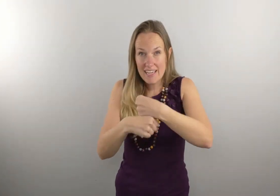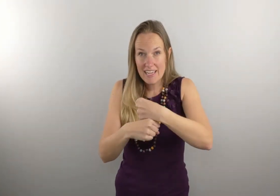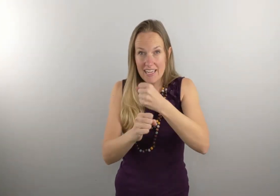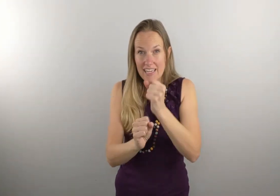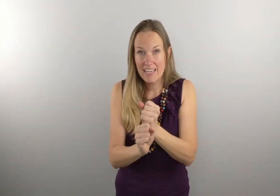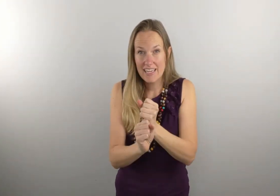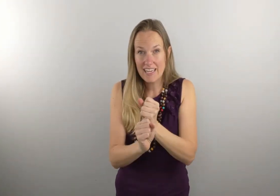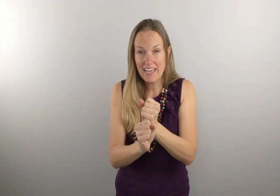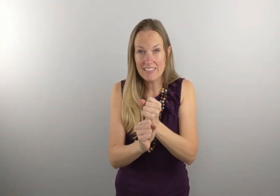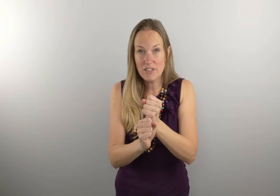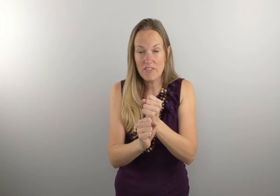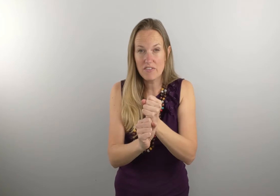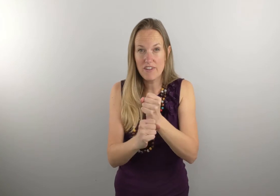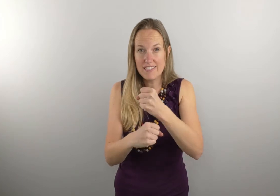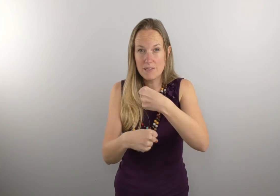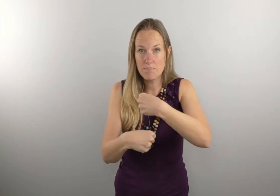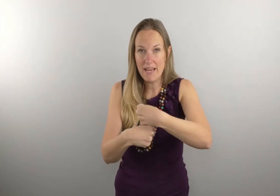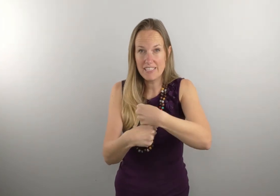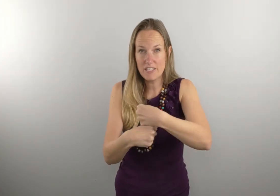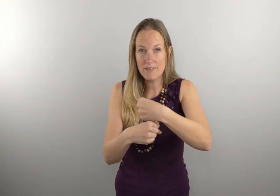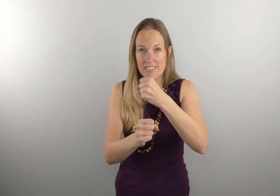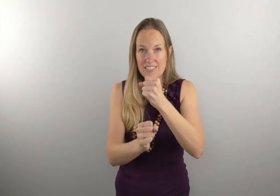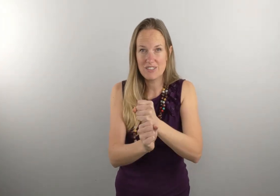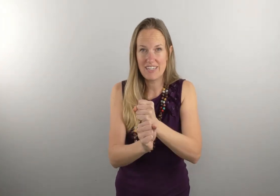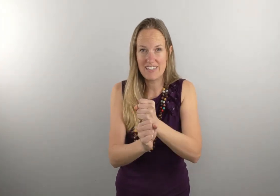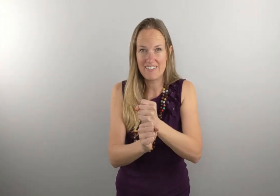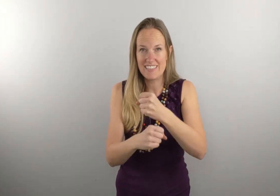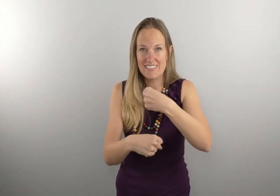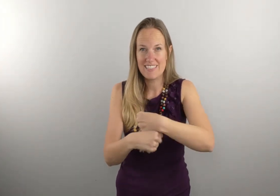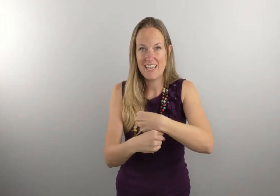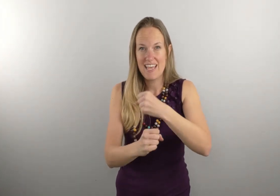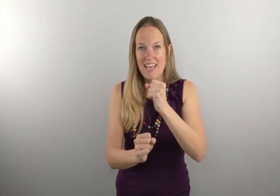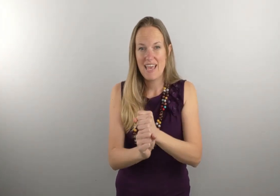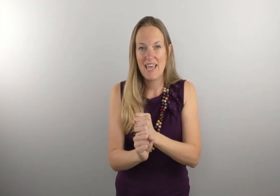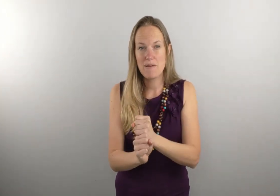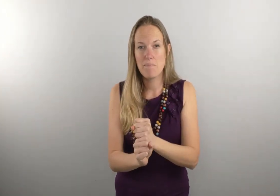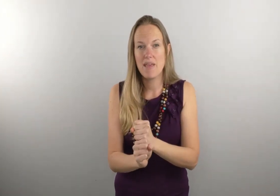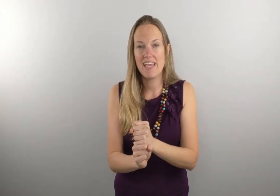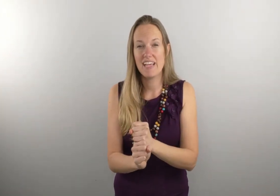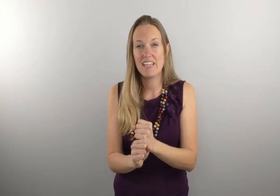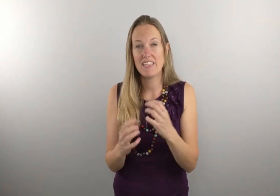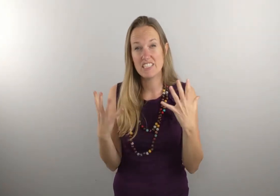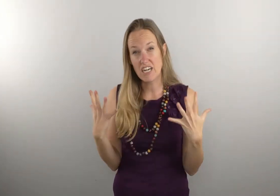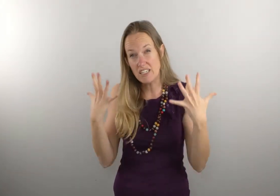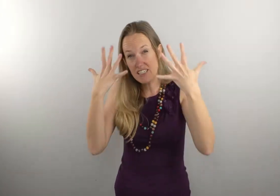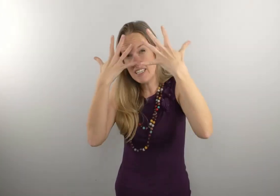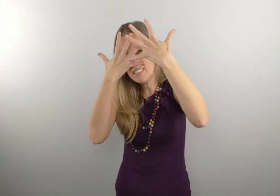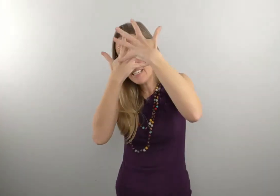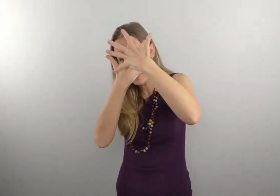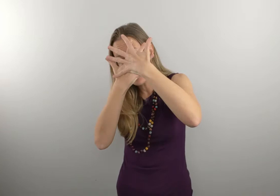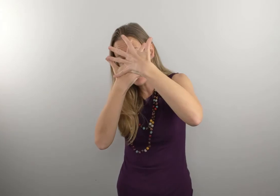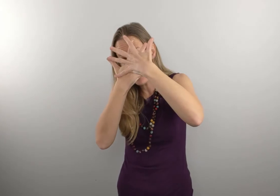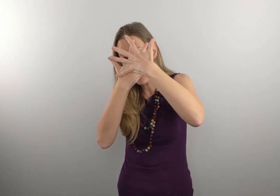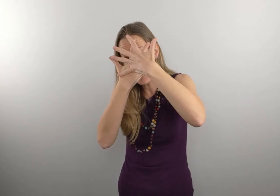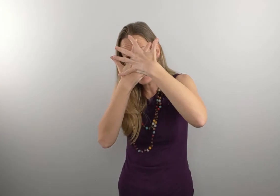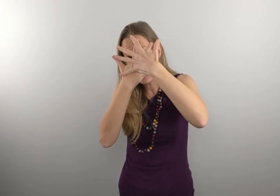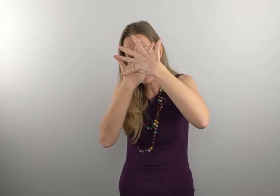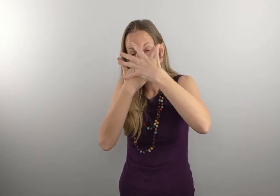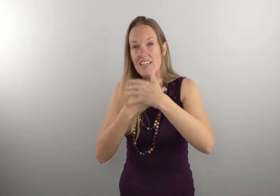make, okay, so you have your fist, bend your wrist, straighten your wrist, and make the darkness, hands over your face,